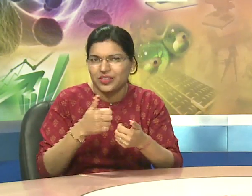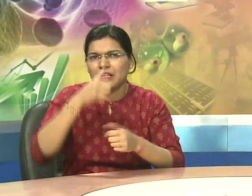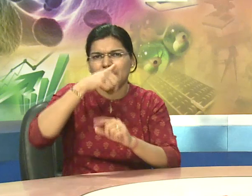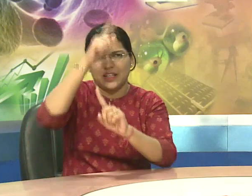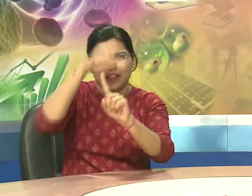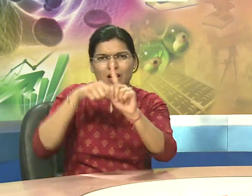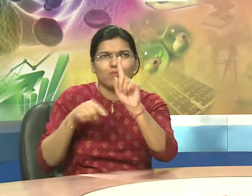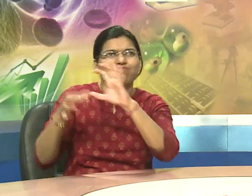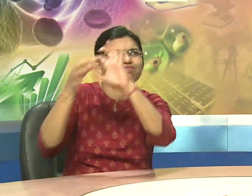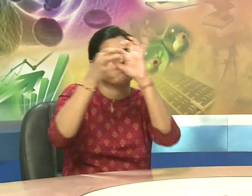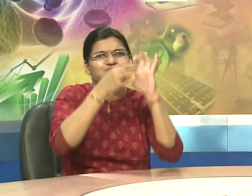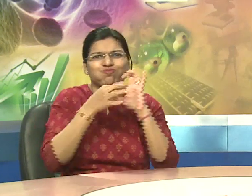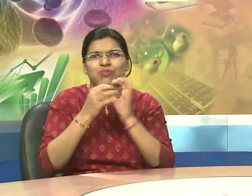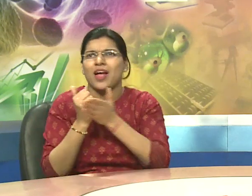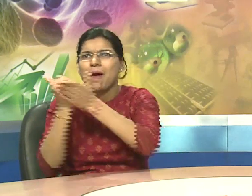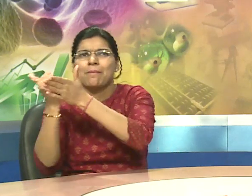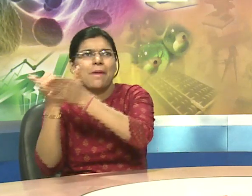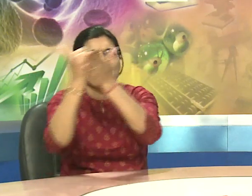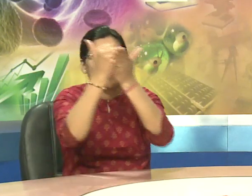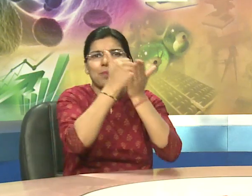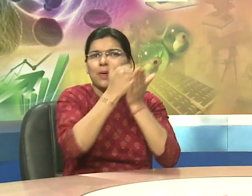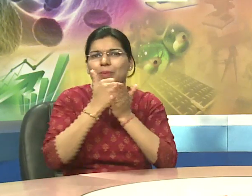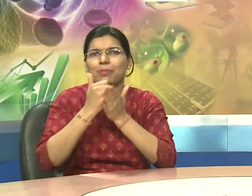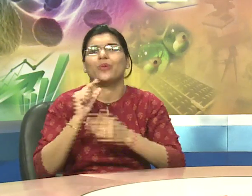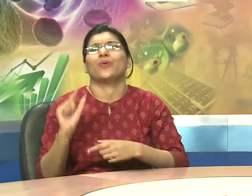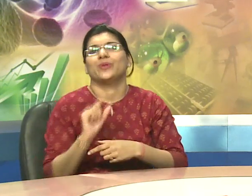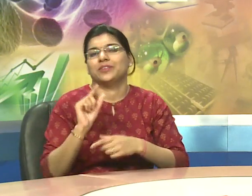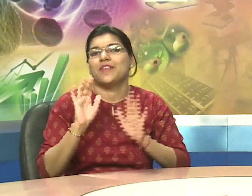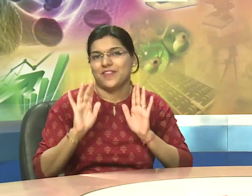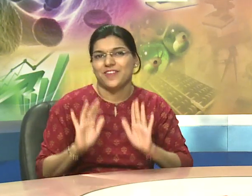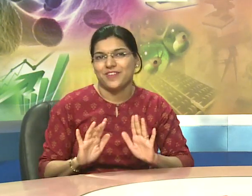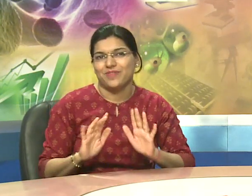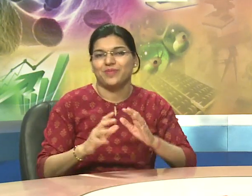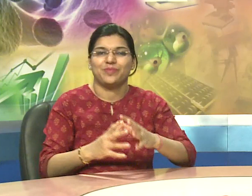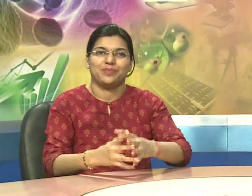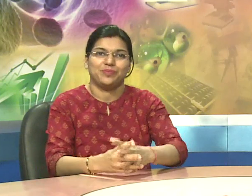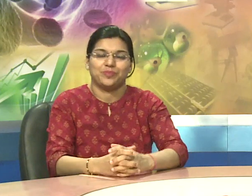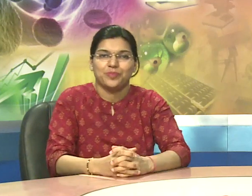Transportation help in connecting the all country together.